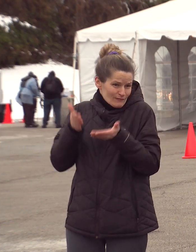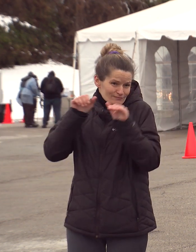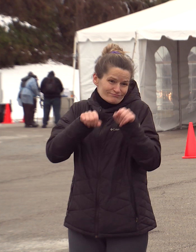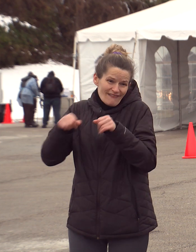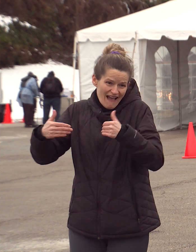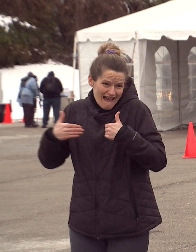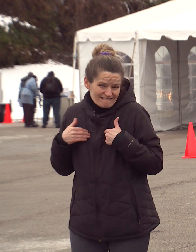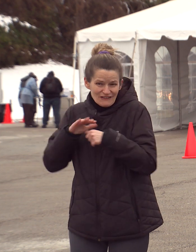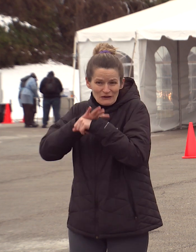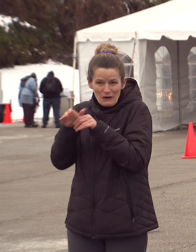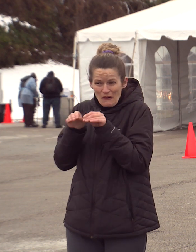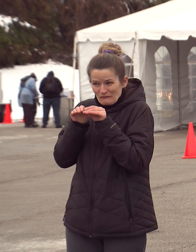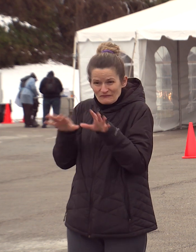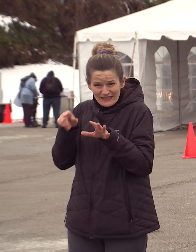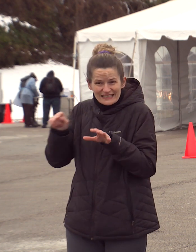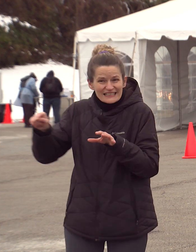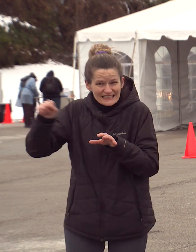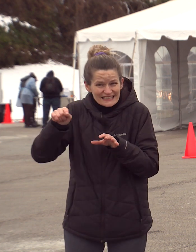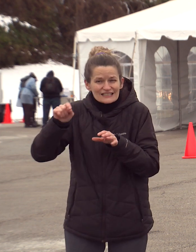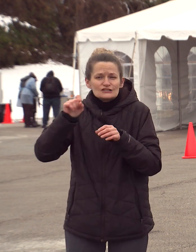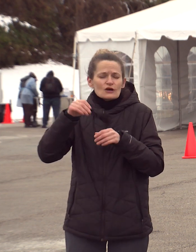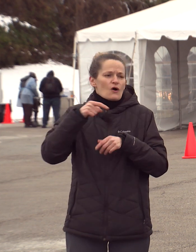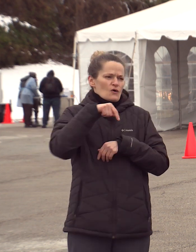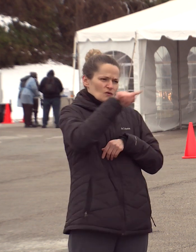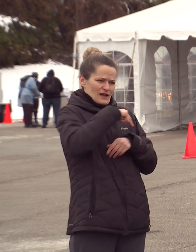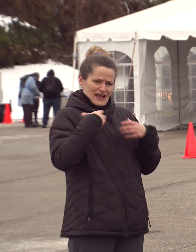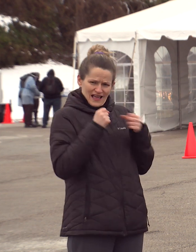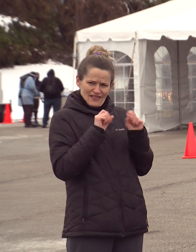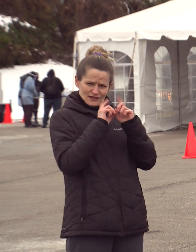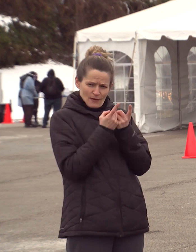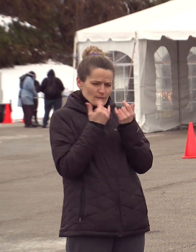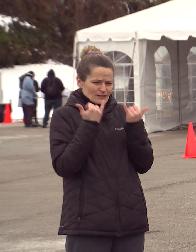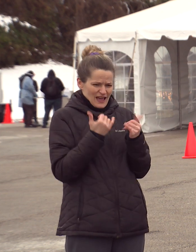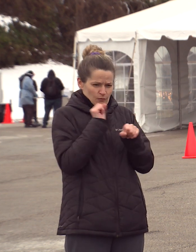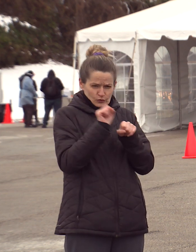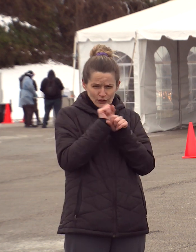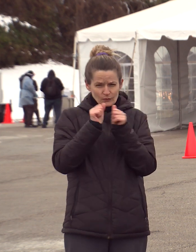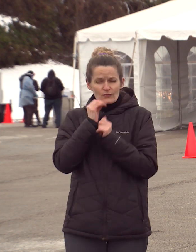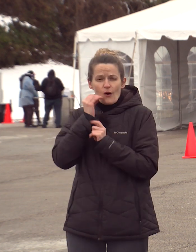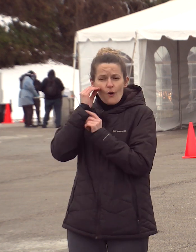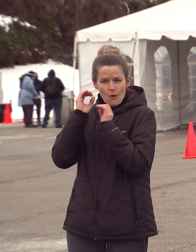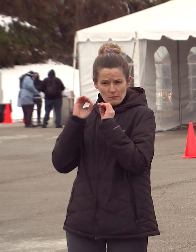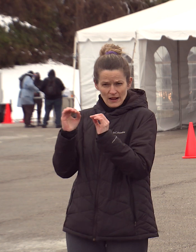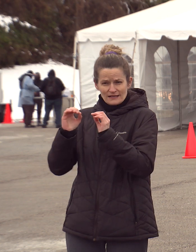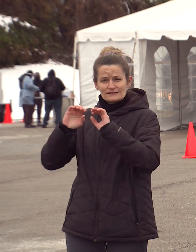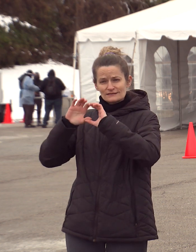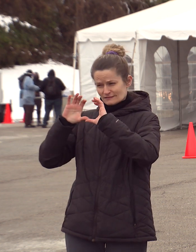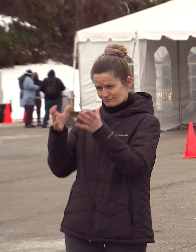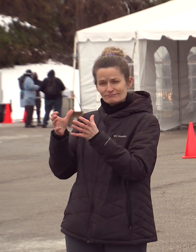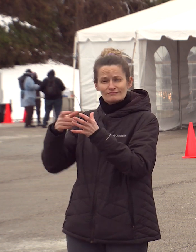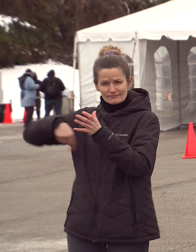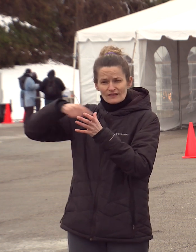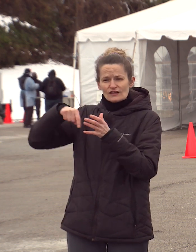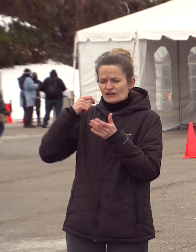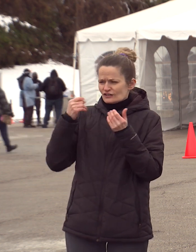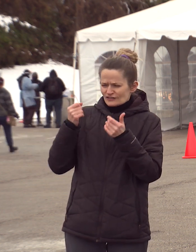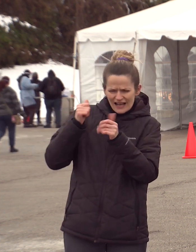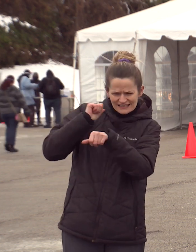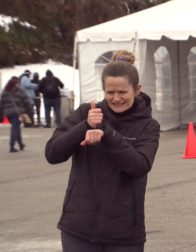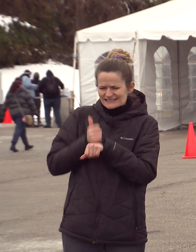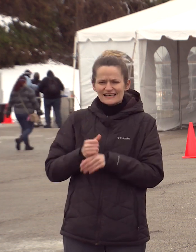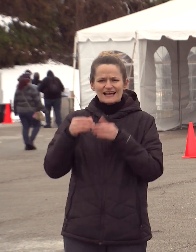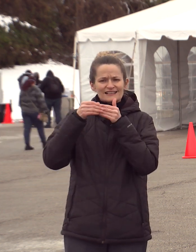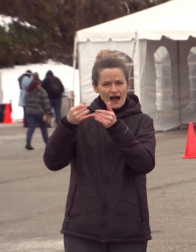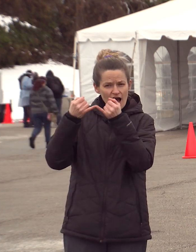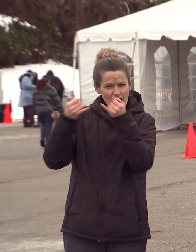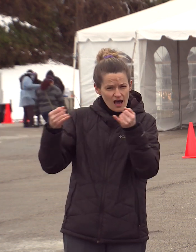with the Office of Homeless Services to provide detailed guidance to shelter providers, and the health department will continue to conduct